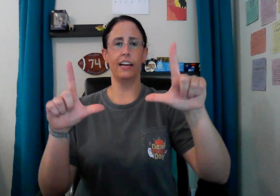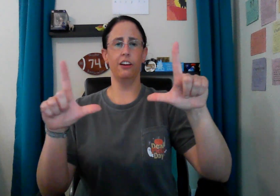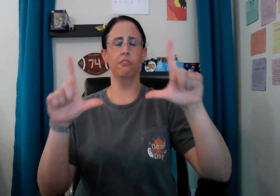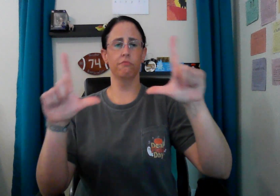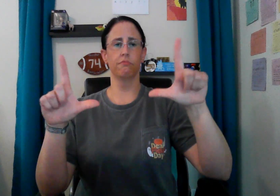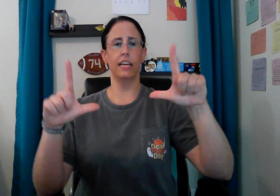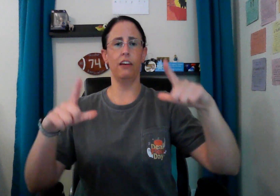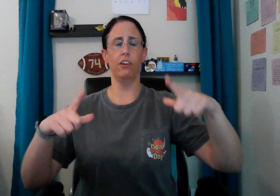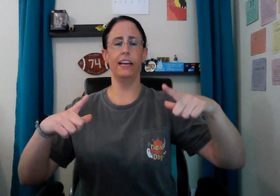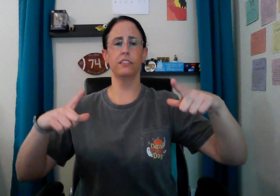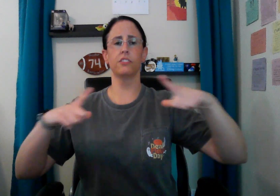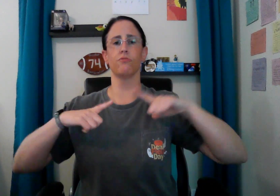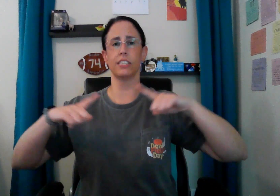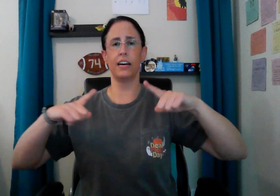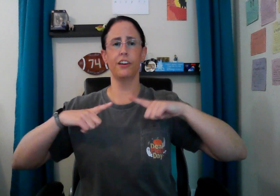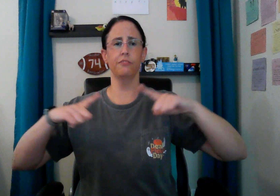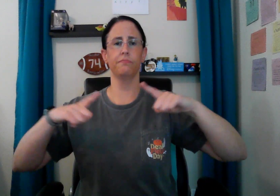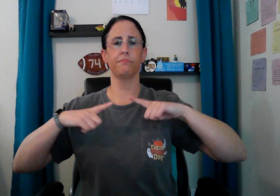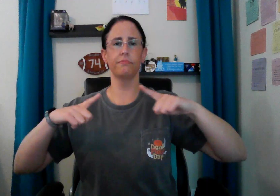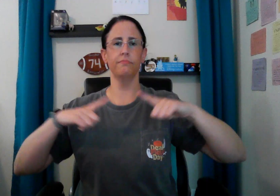Retire. L hands, retire.